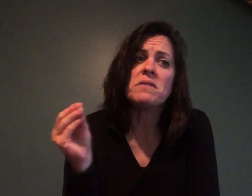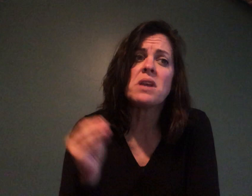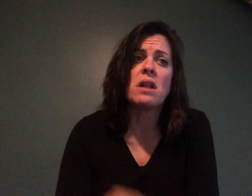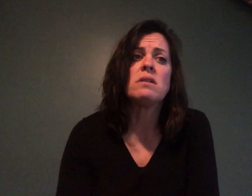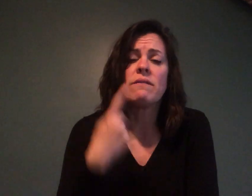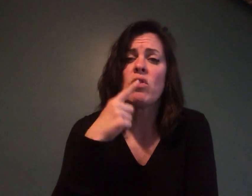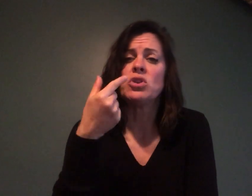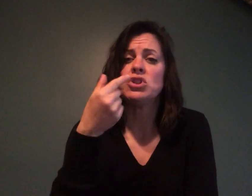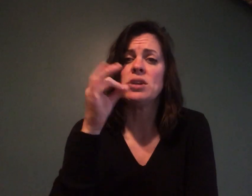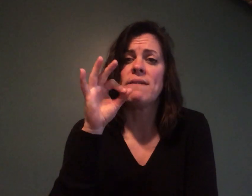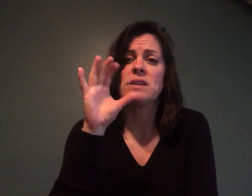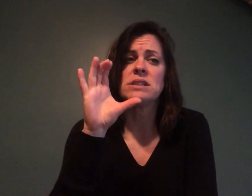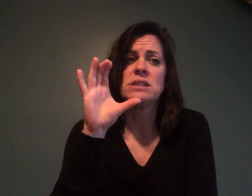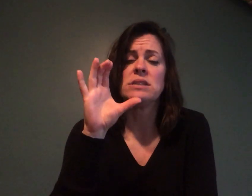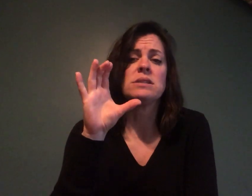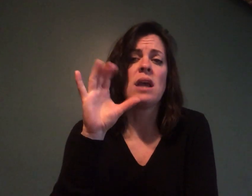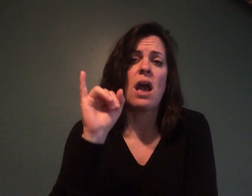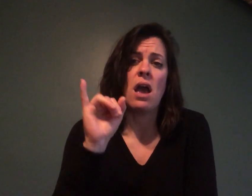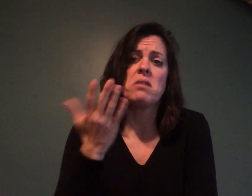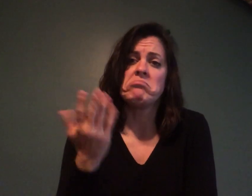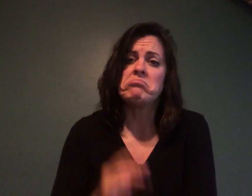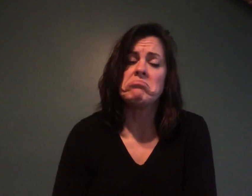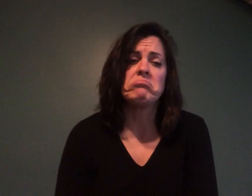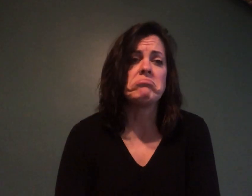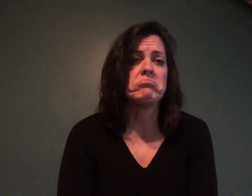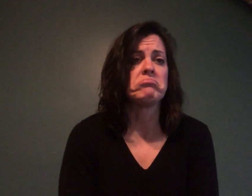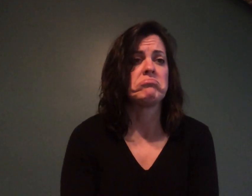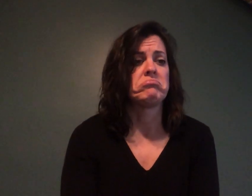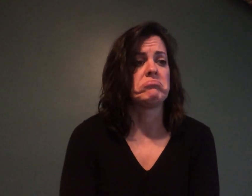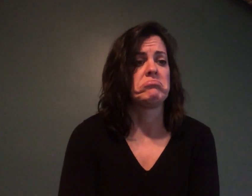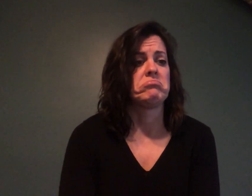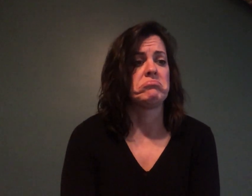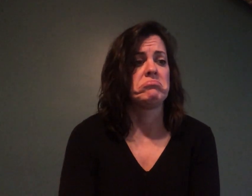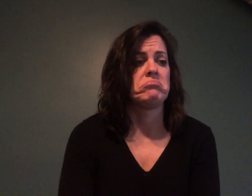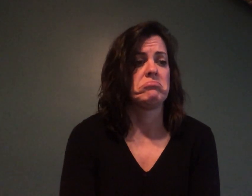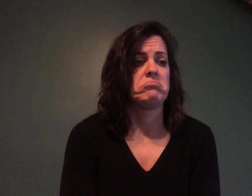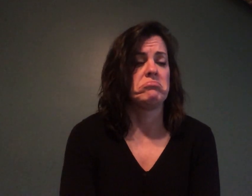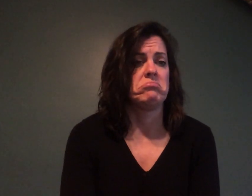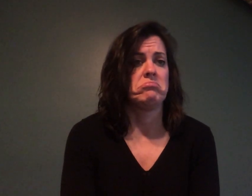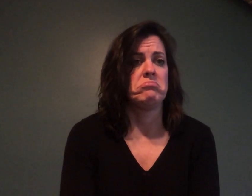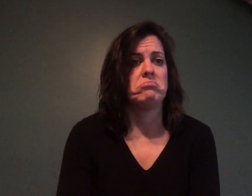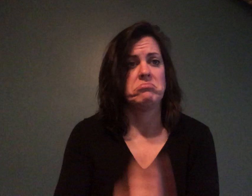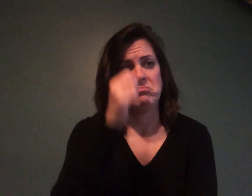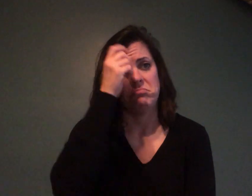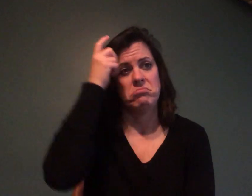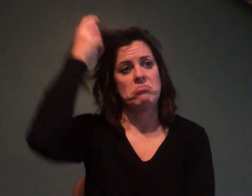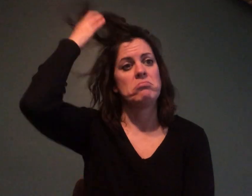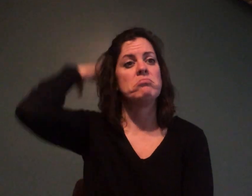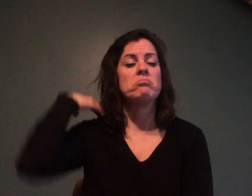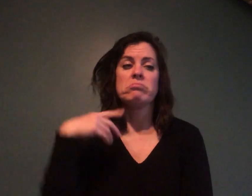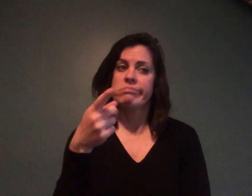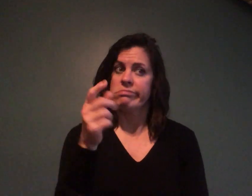can we know we have that to work with if we want to work with it, that type of thing. All